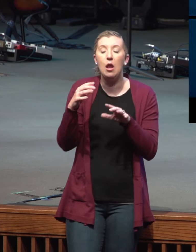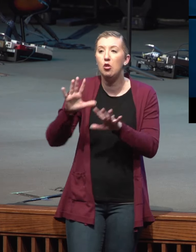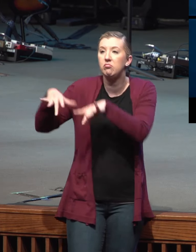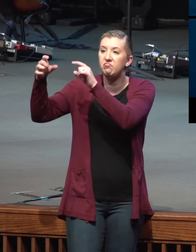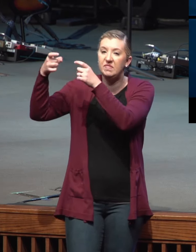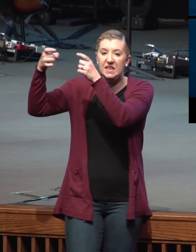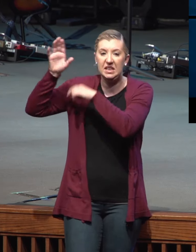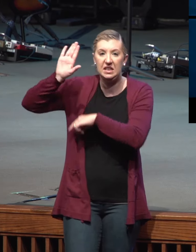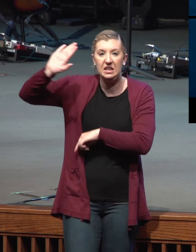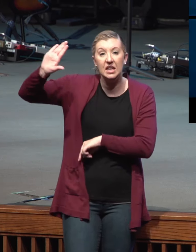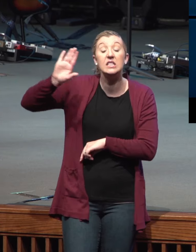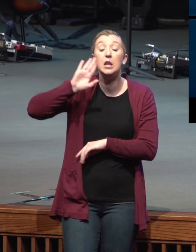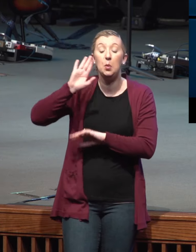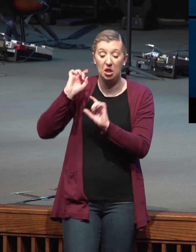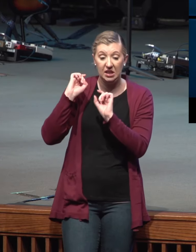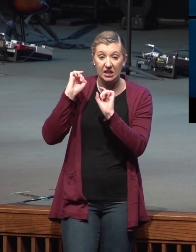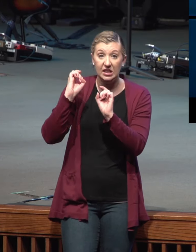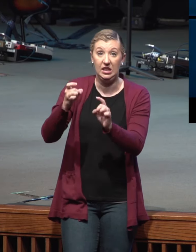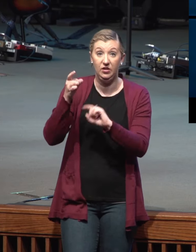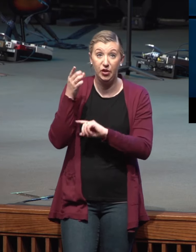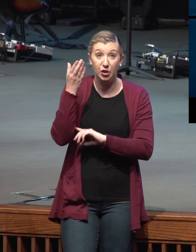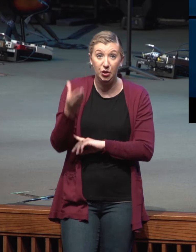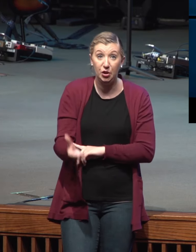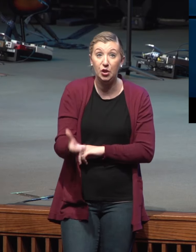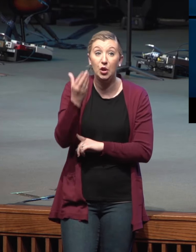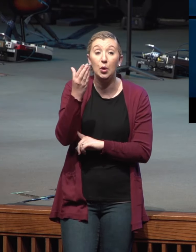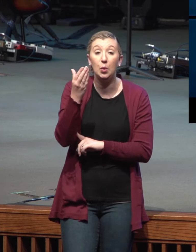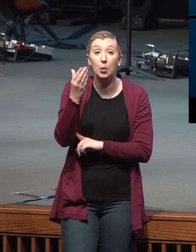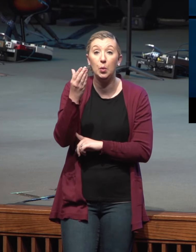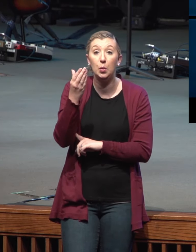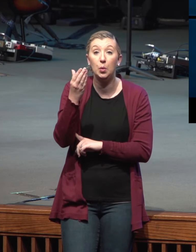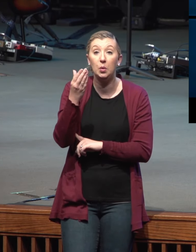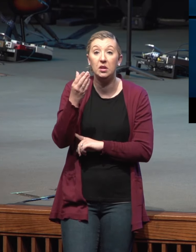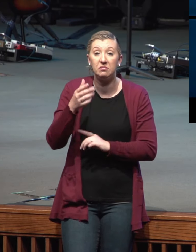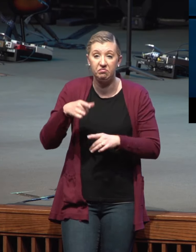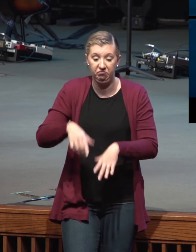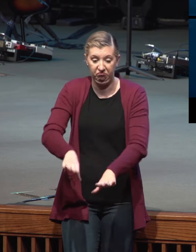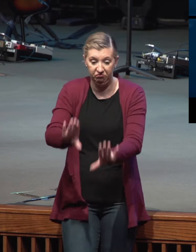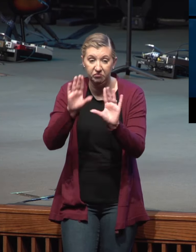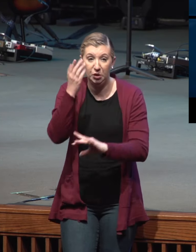Lord's, and he will give you into our hand.